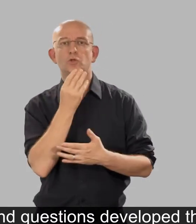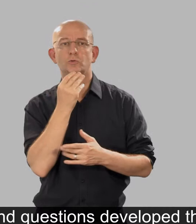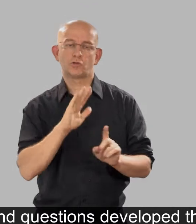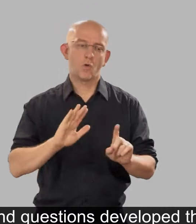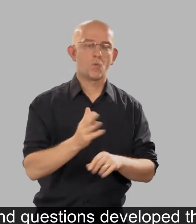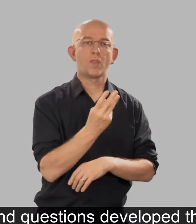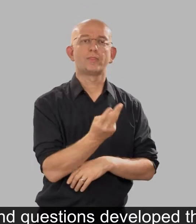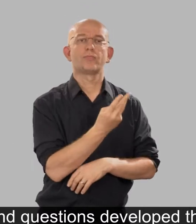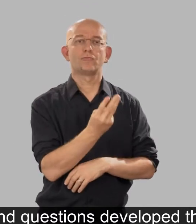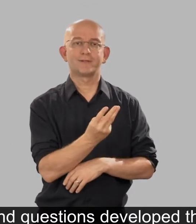hospitals.